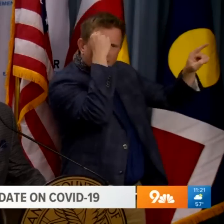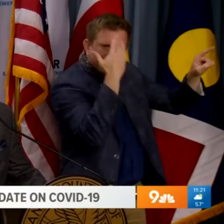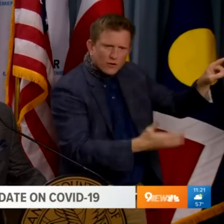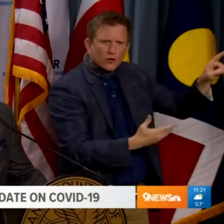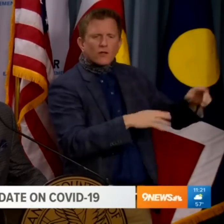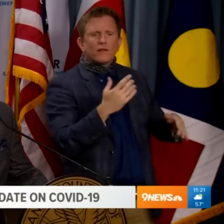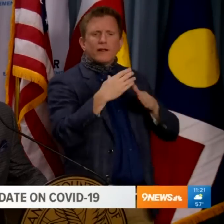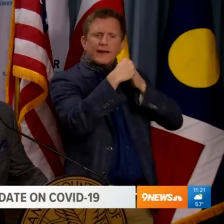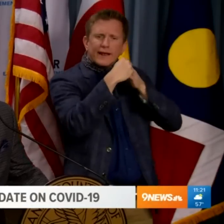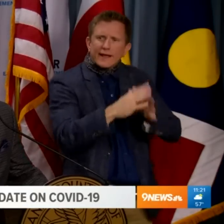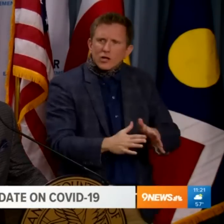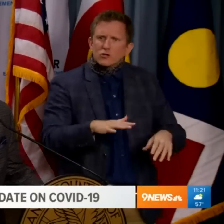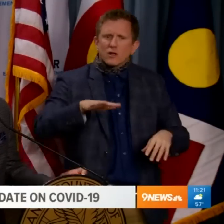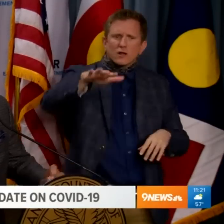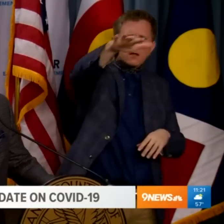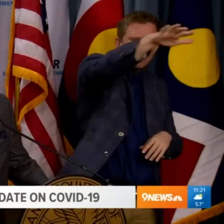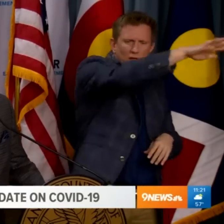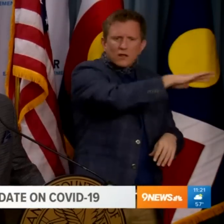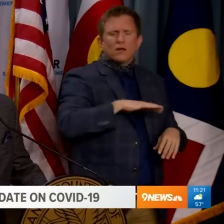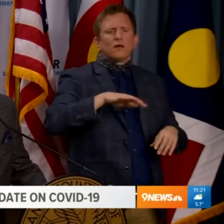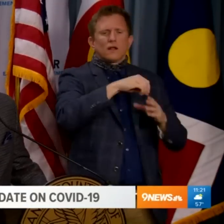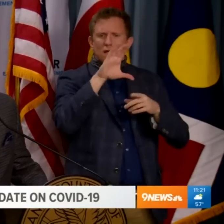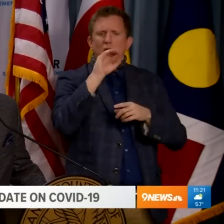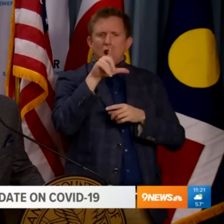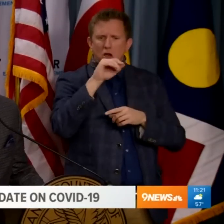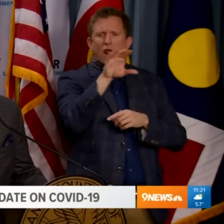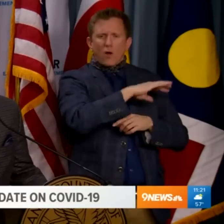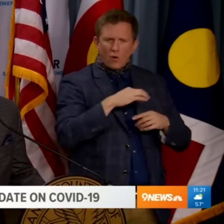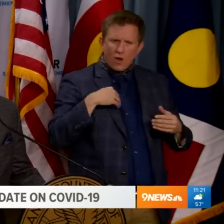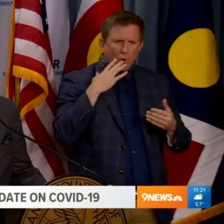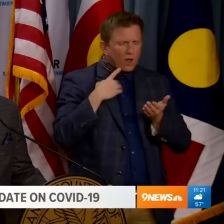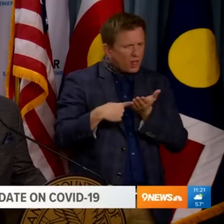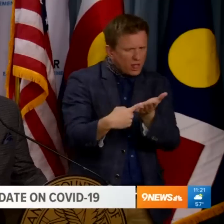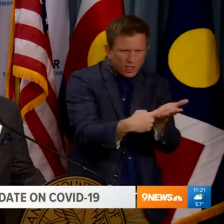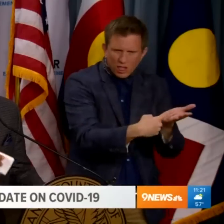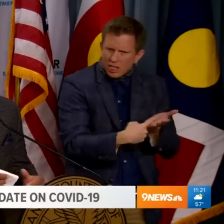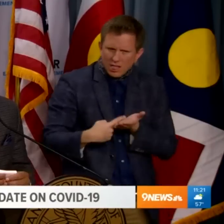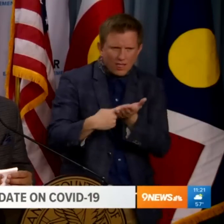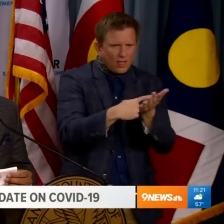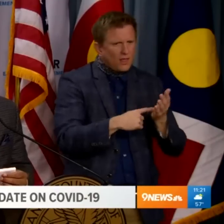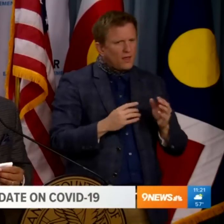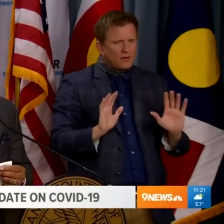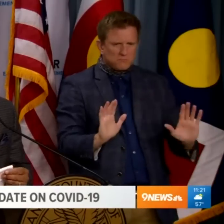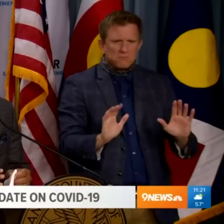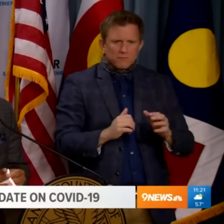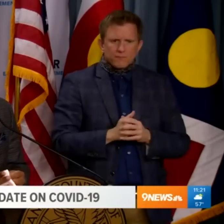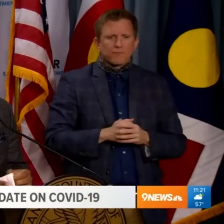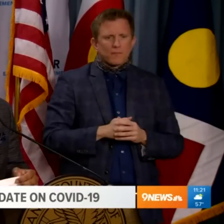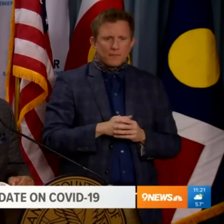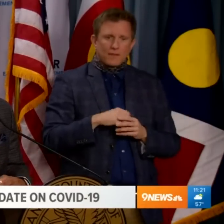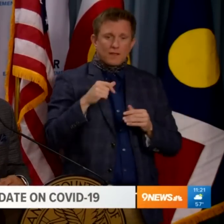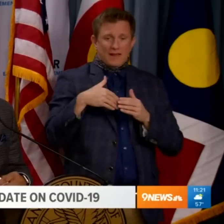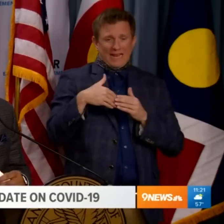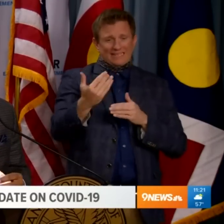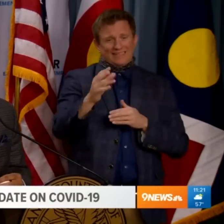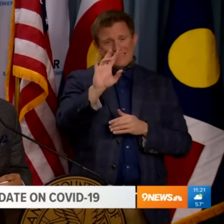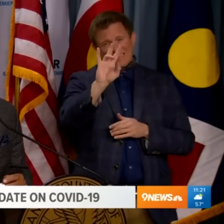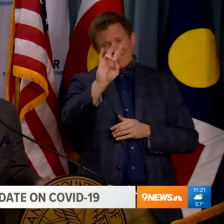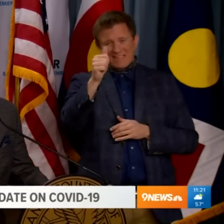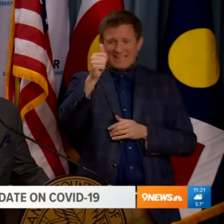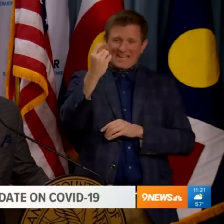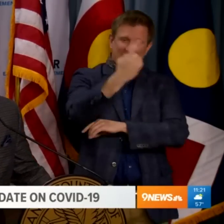believe that there's still a lot of information, Kyle, that we have to receive. We'll get a lot of that, I think, starting today and throughout the week. Bob and